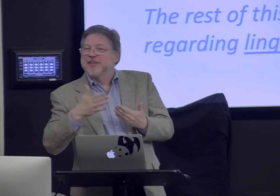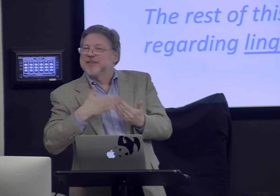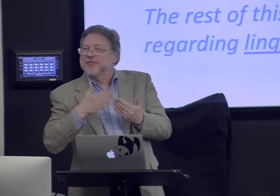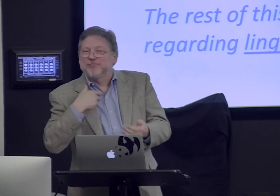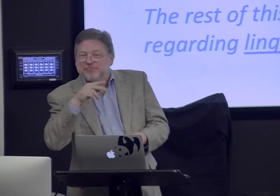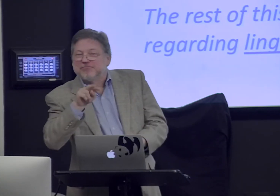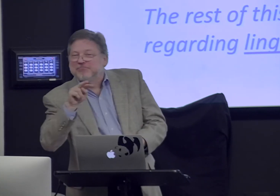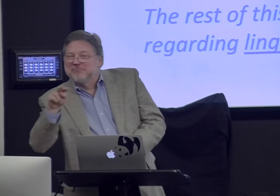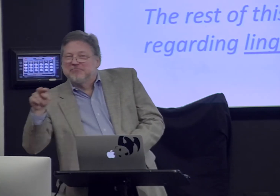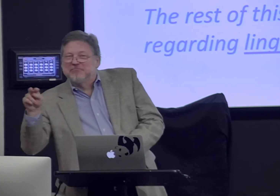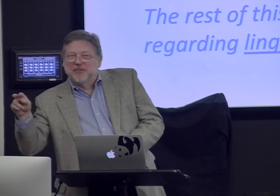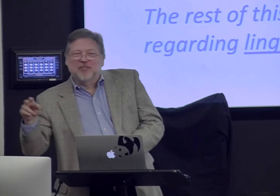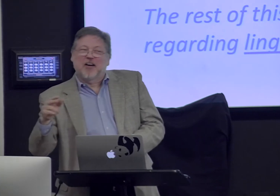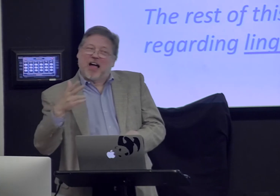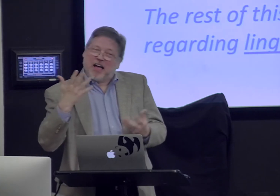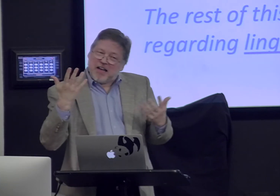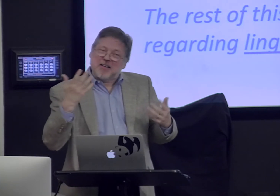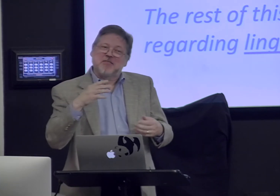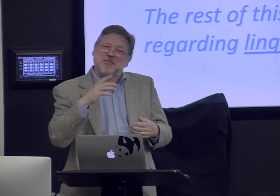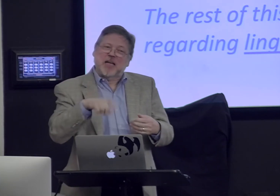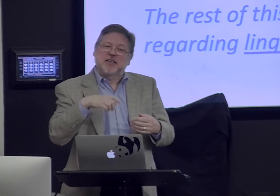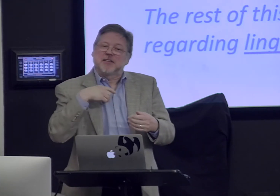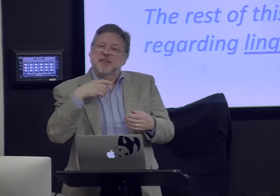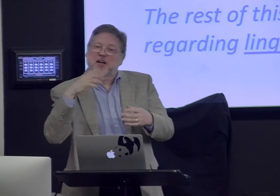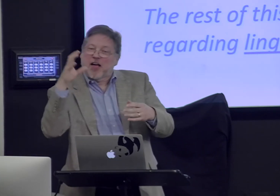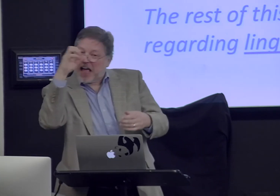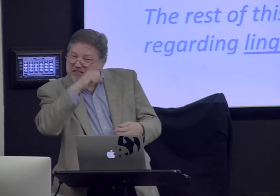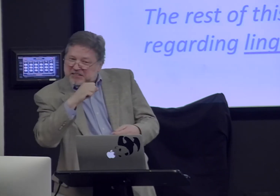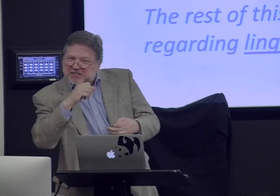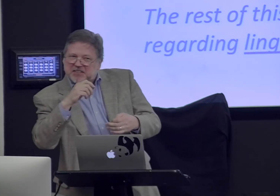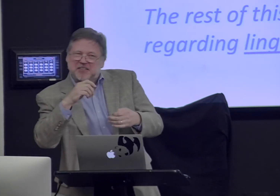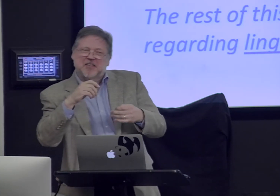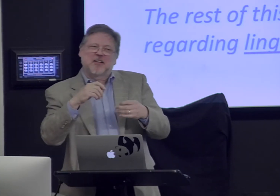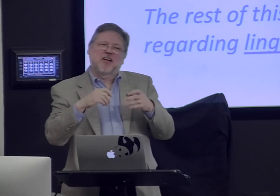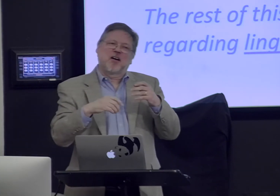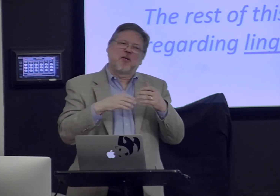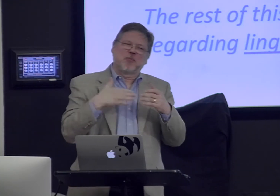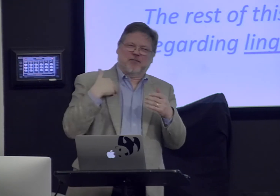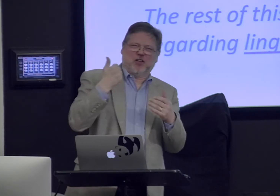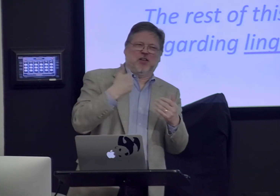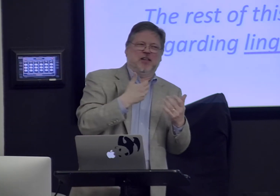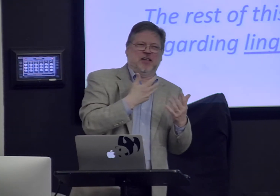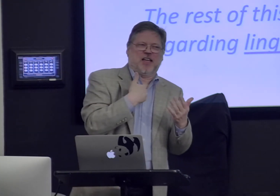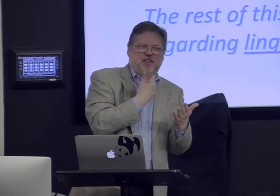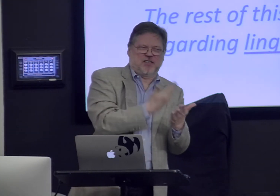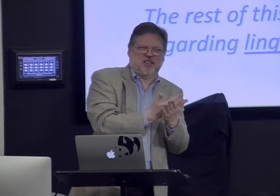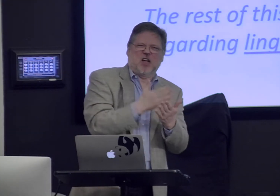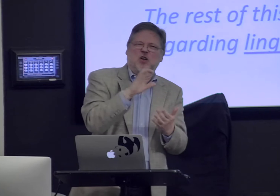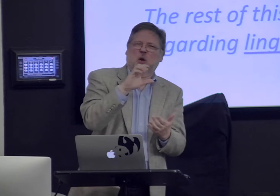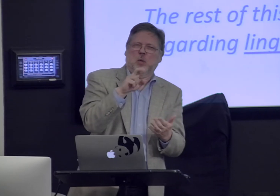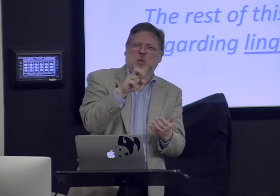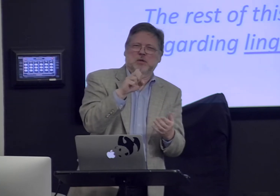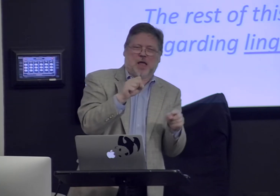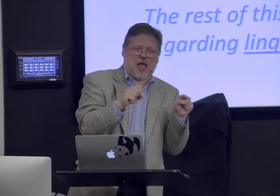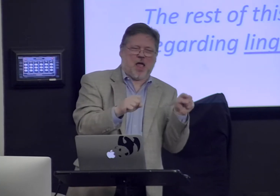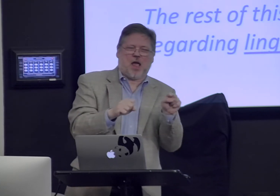use that one to mean worse. So this was a breakthrough for me, and having this new lens allowed me to understand